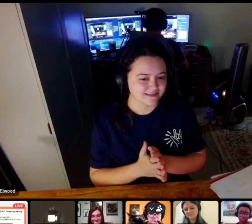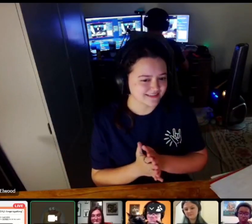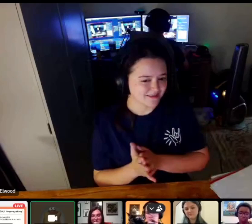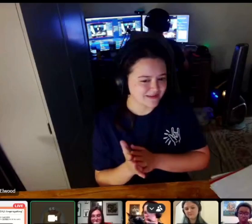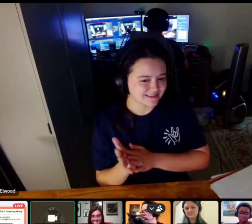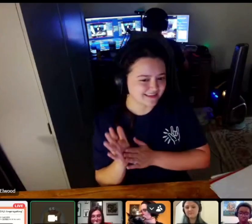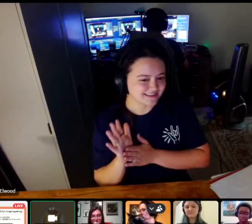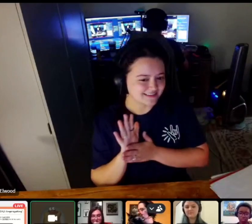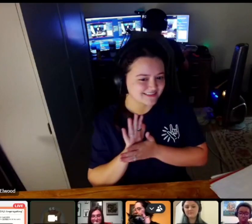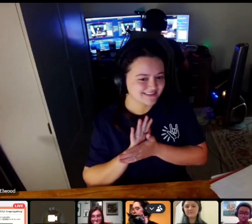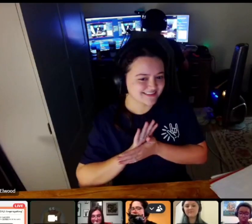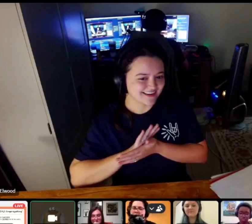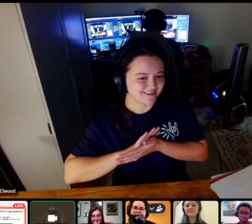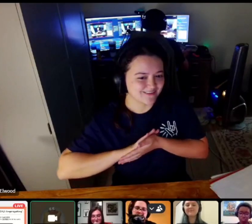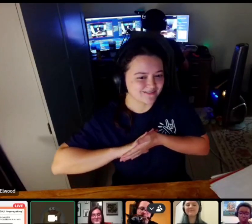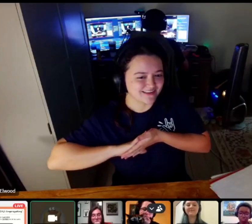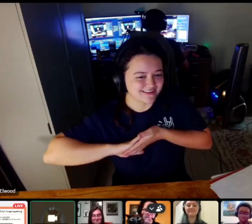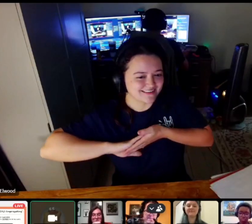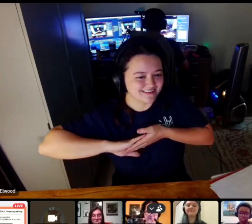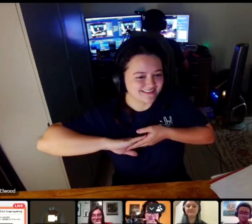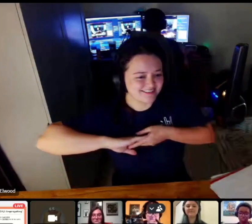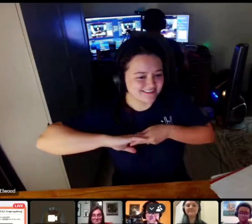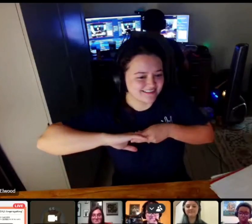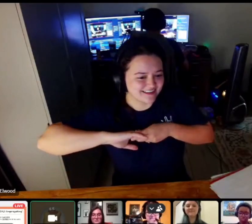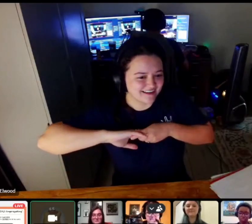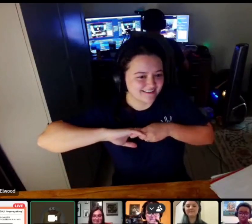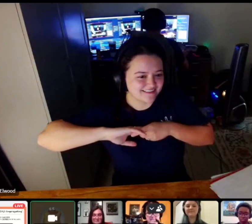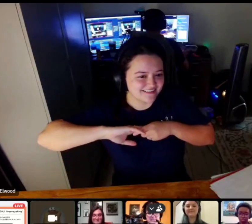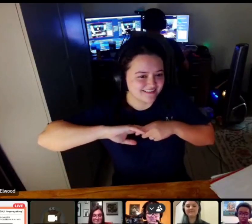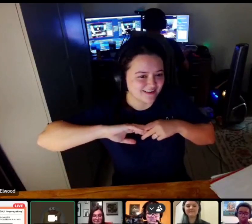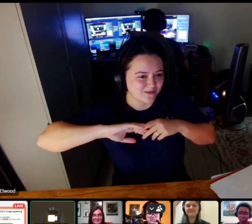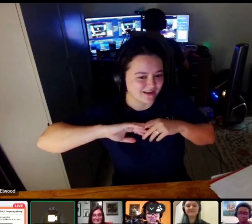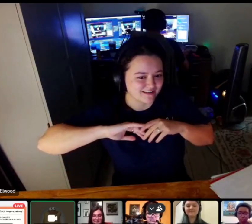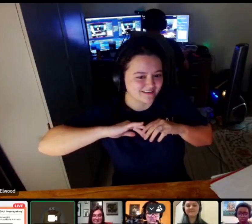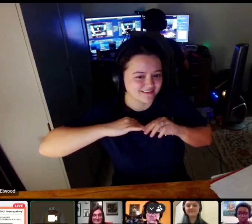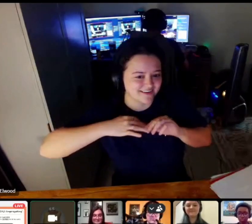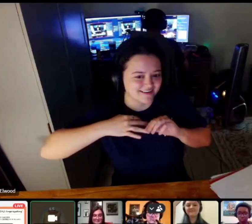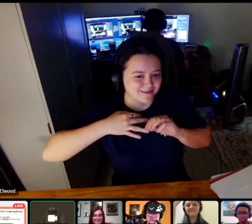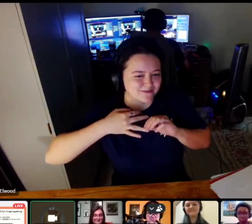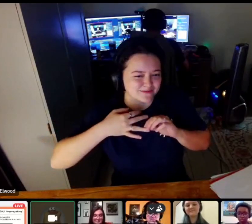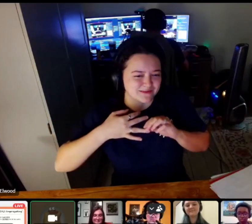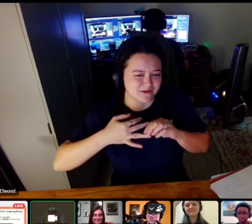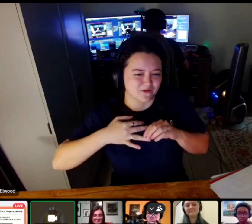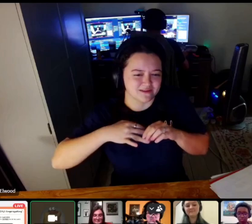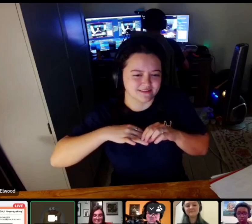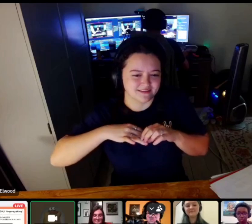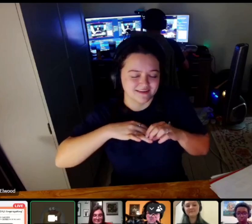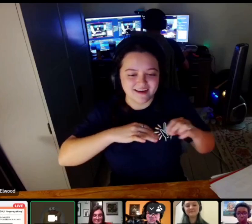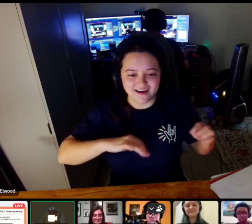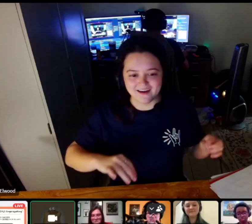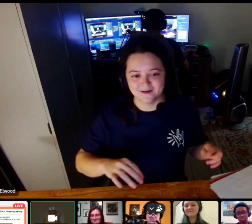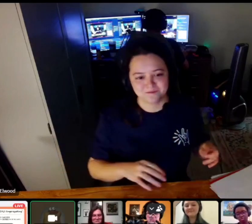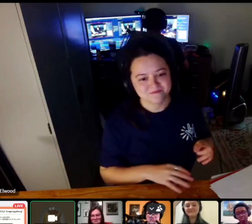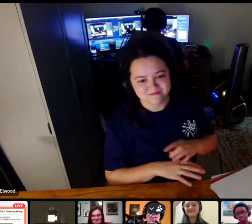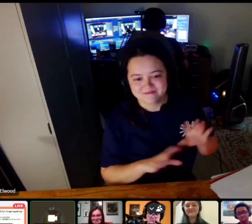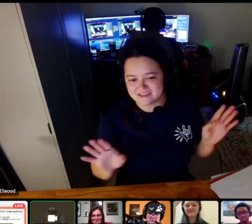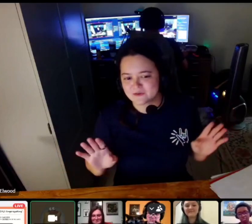Does that make sense? I don't know if that, yeah? Okay. I don't know if I'm sounding crazy. That's okay